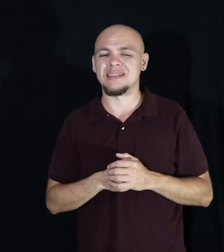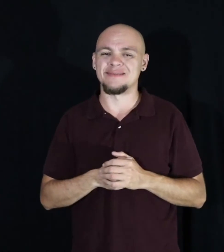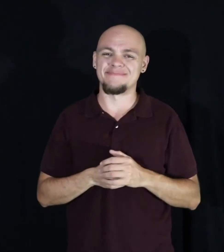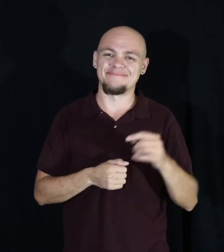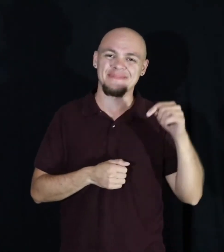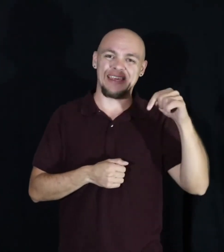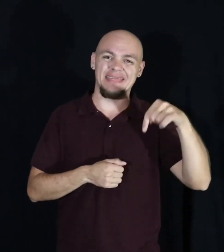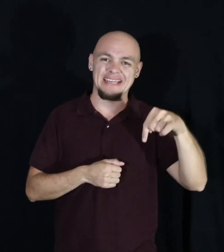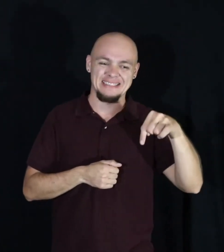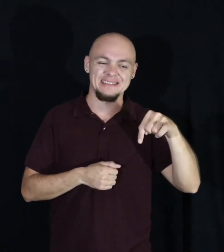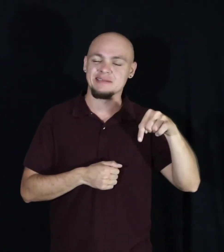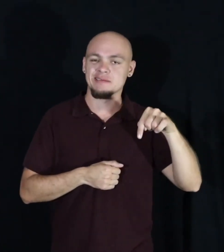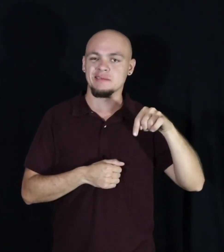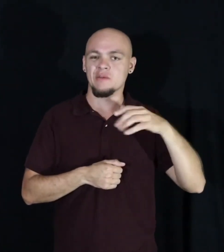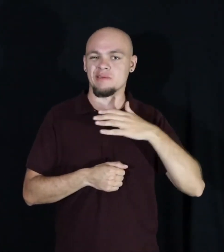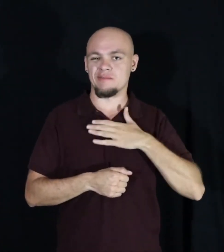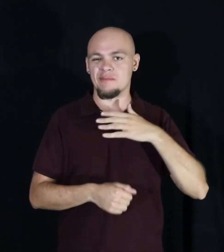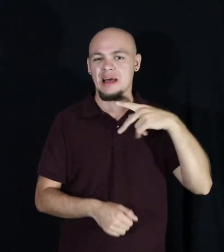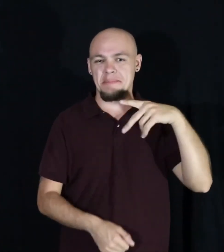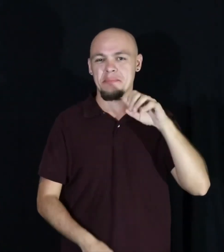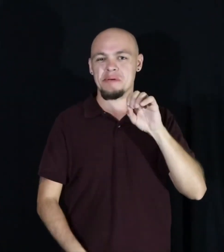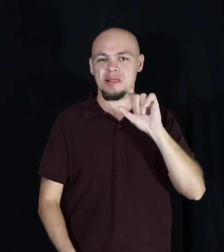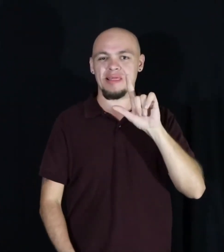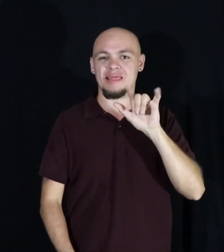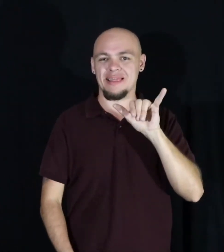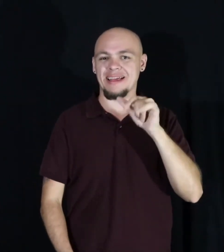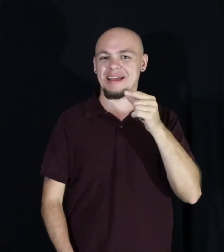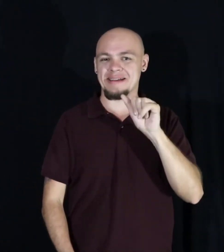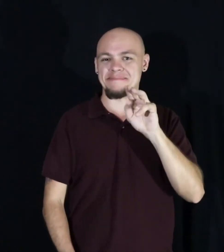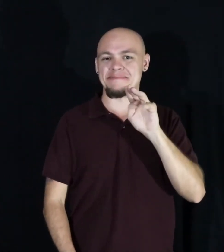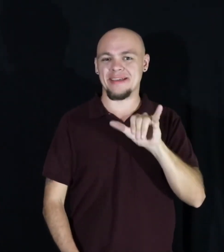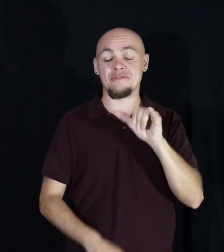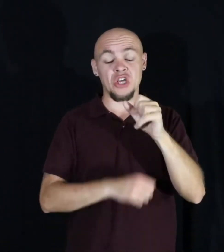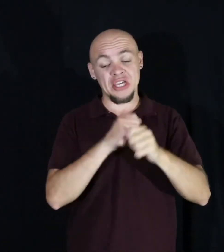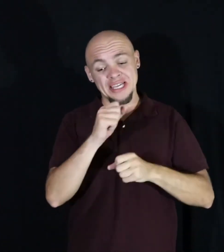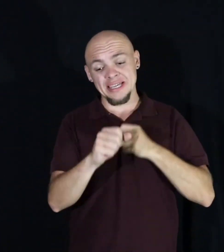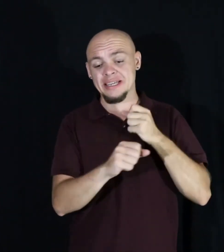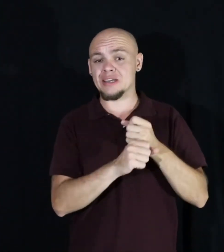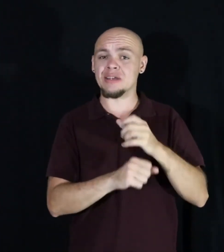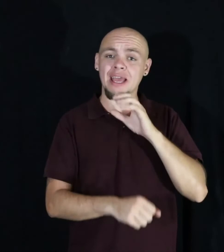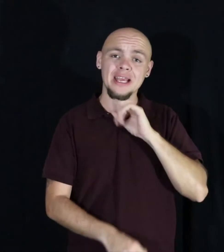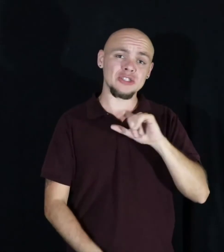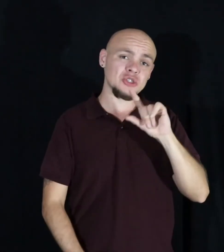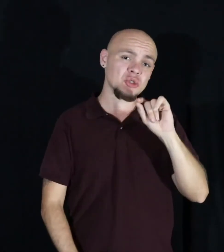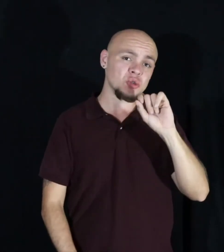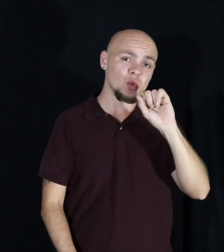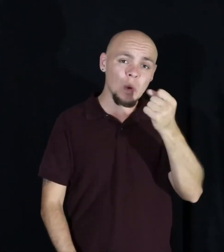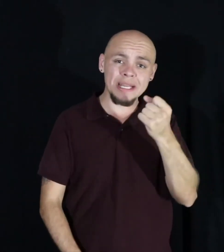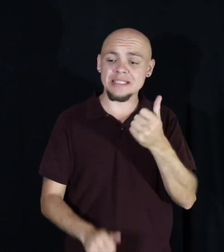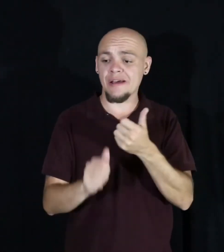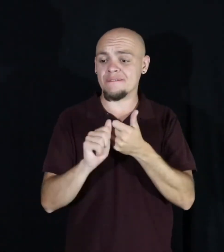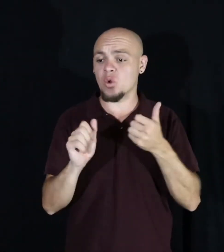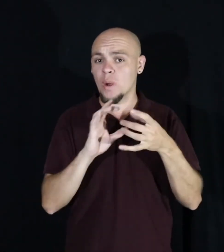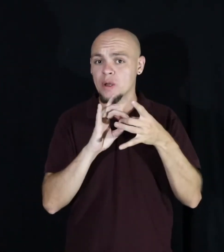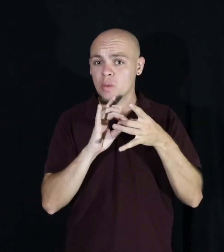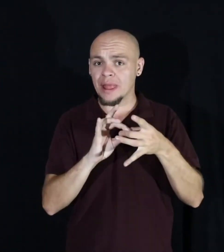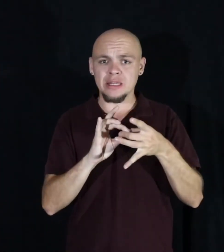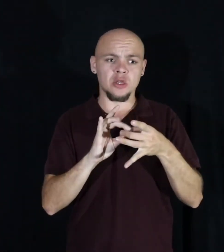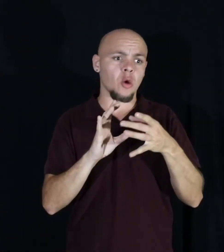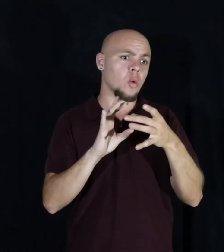This was my polygamy. For years, all throughout my 20s, I avoided relationships, sabotaged